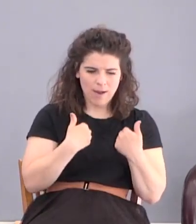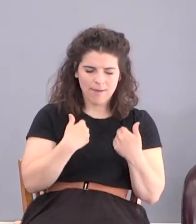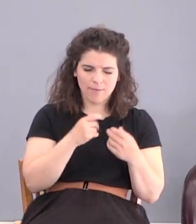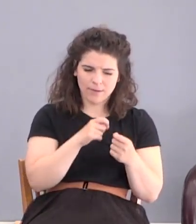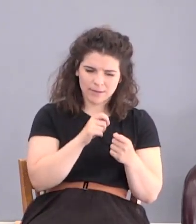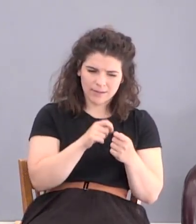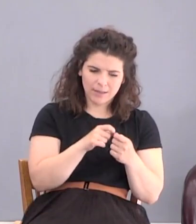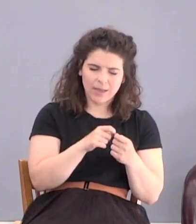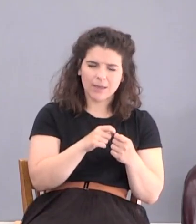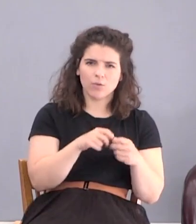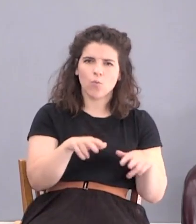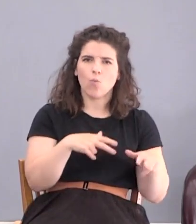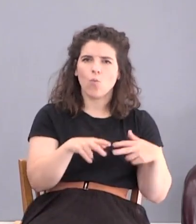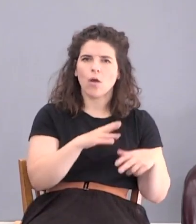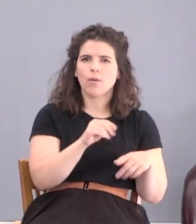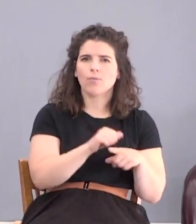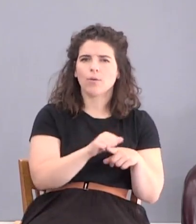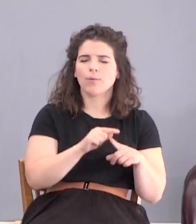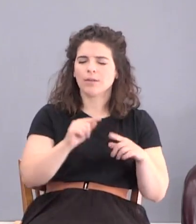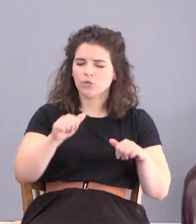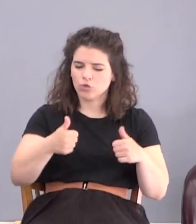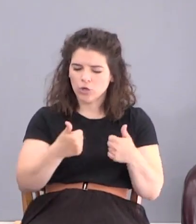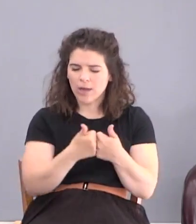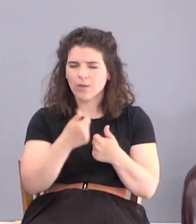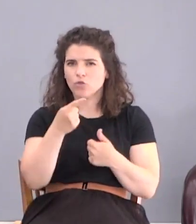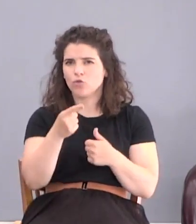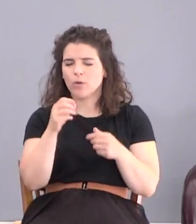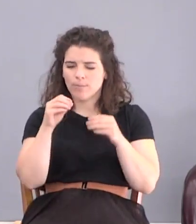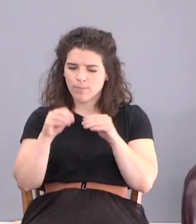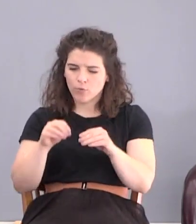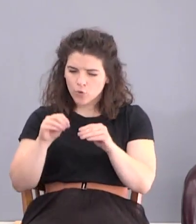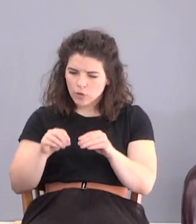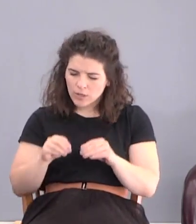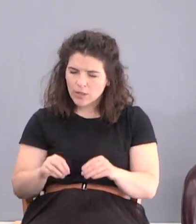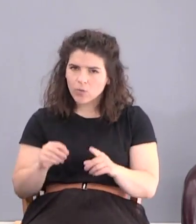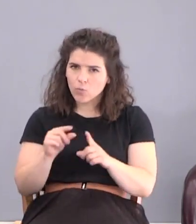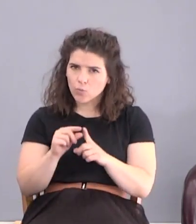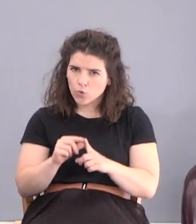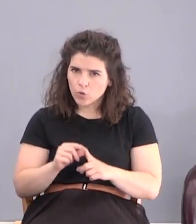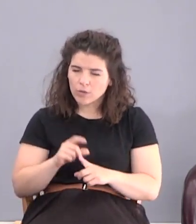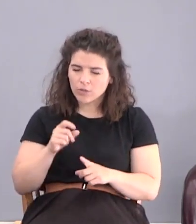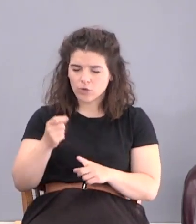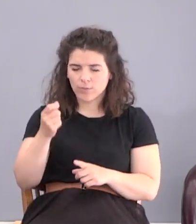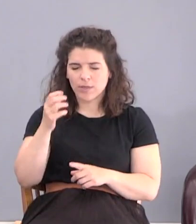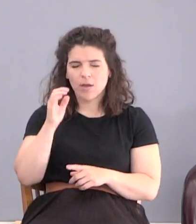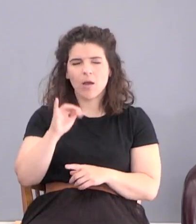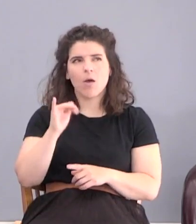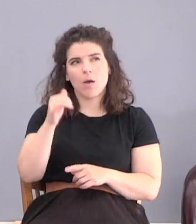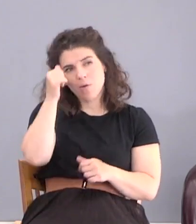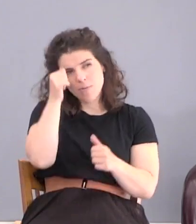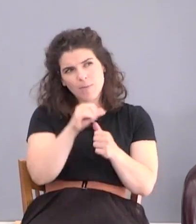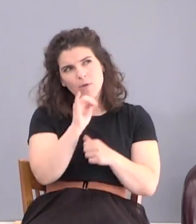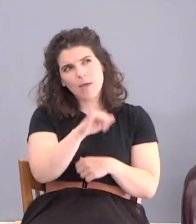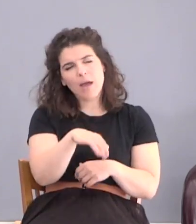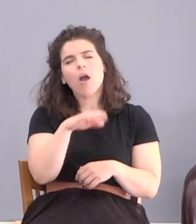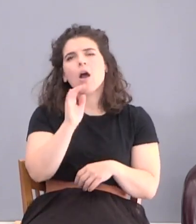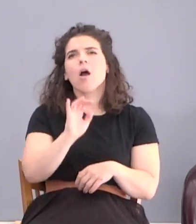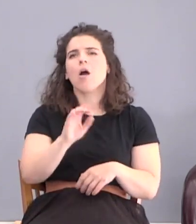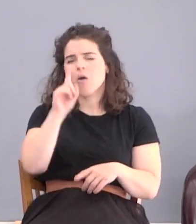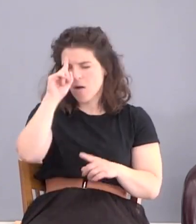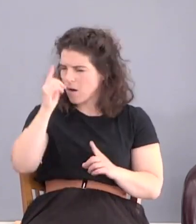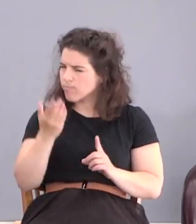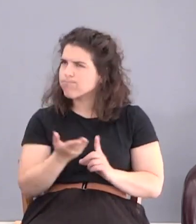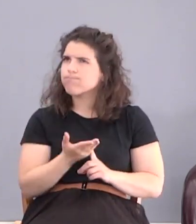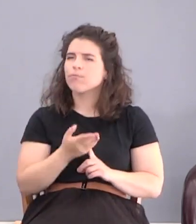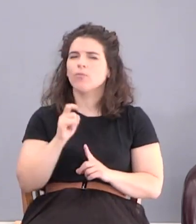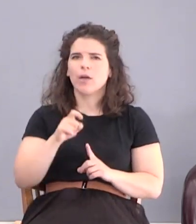practice. But he's challenging you, and he's putting terms in here that should be jogging your memory to convict you and convince you of